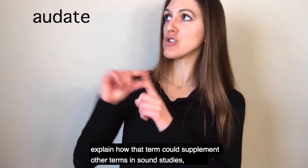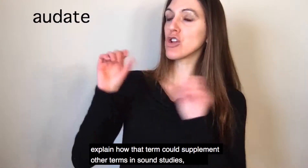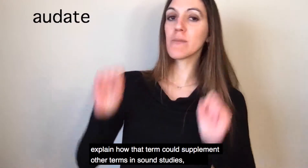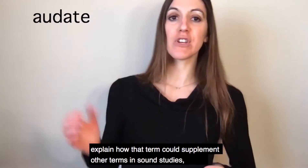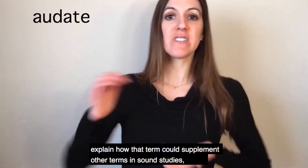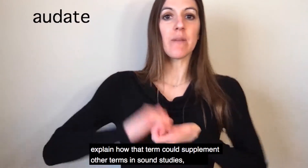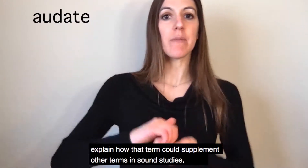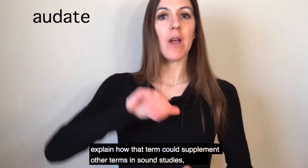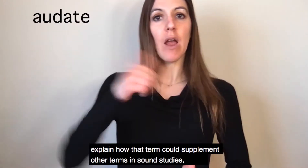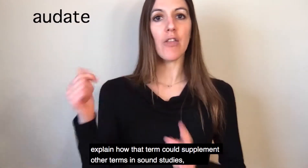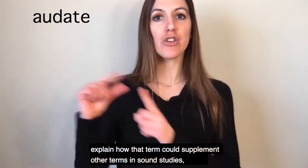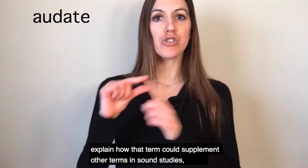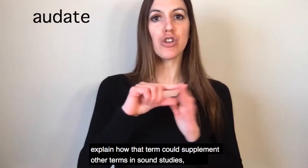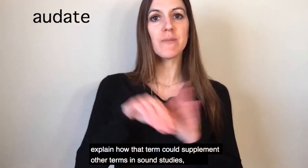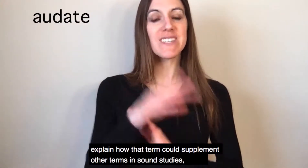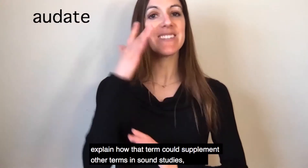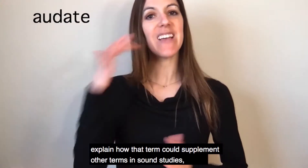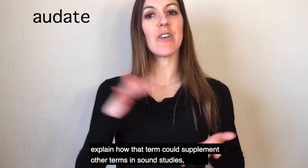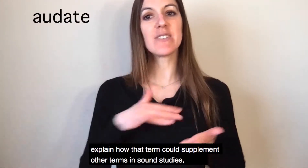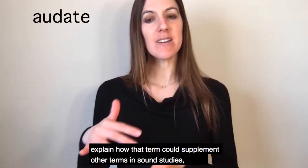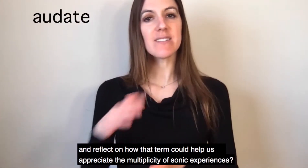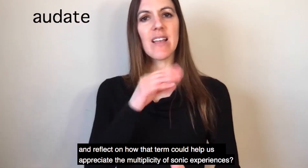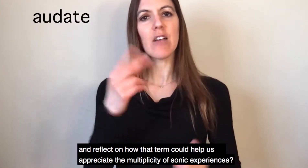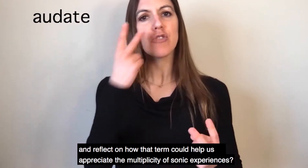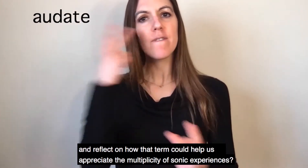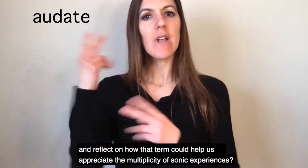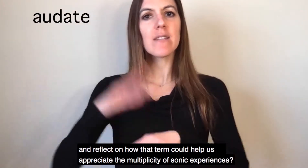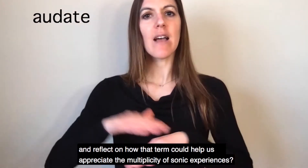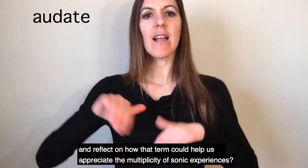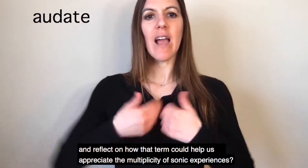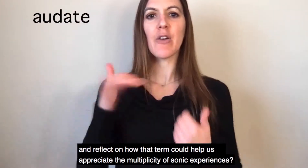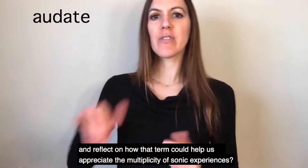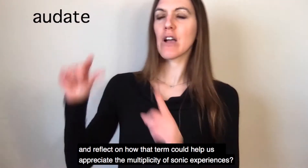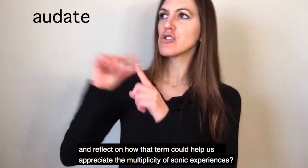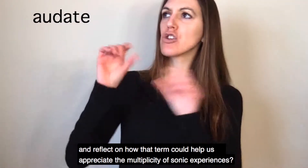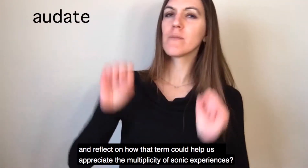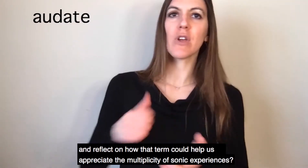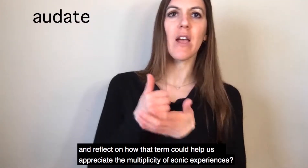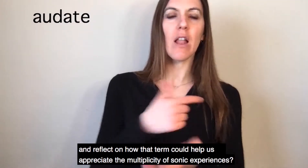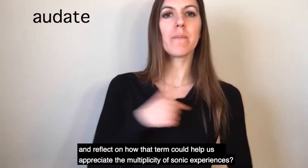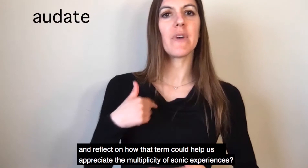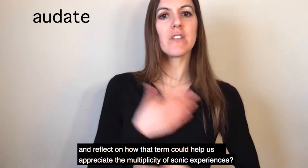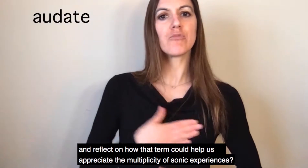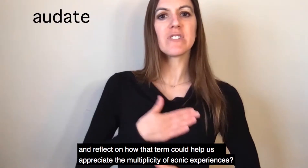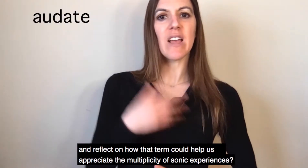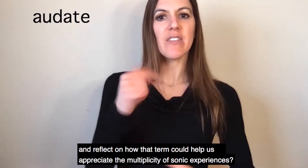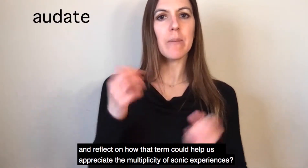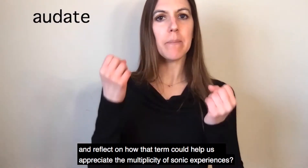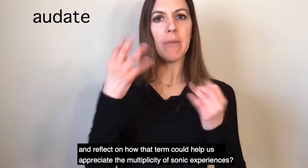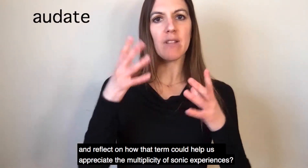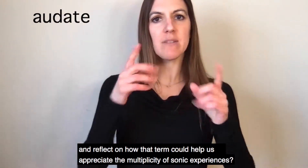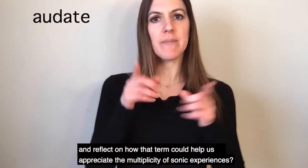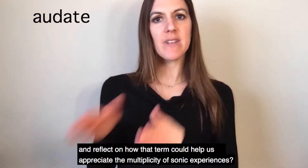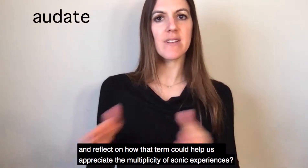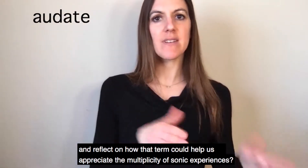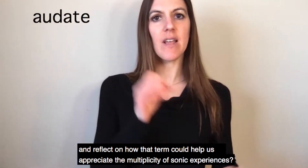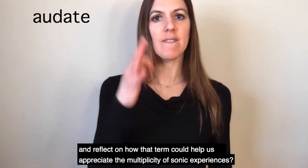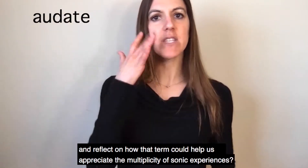could supplement other terms in sound studies, and reflect on how that term could help us appreciate the multiplicity of sonic